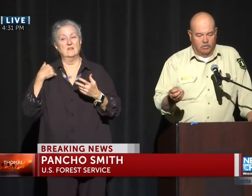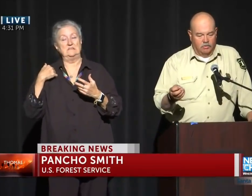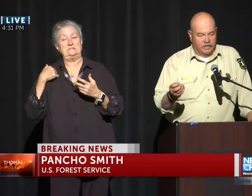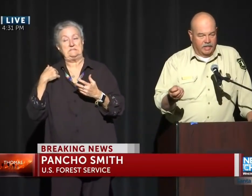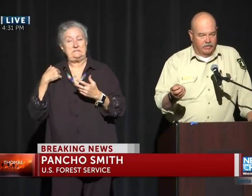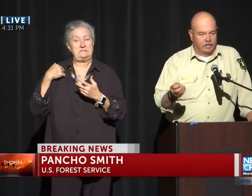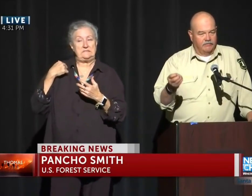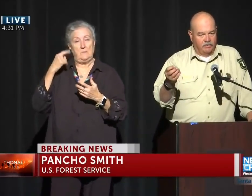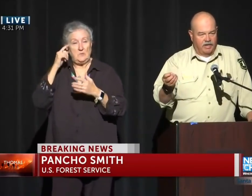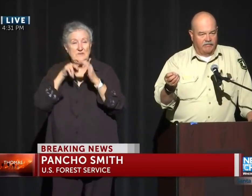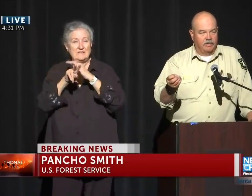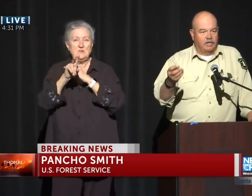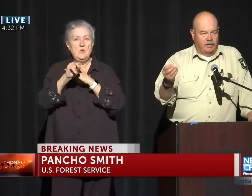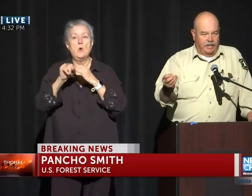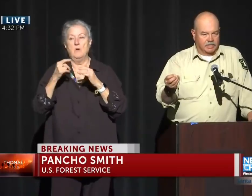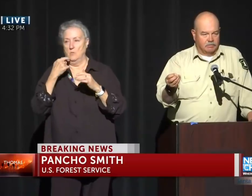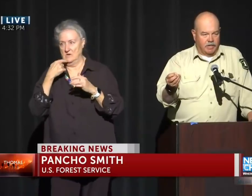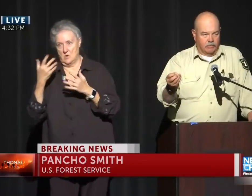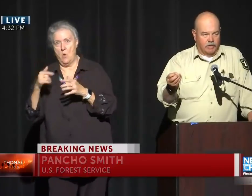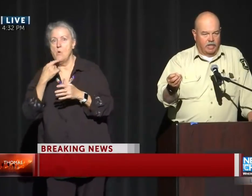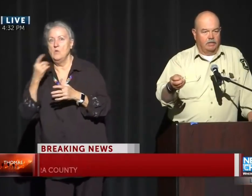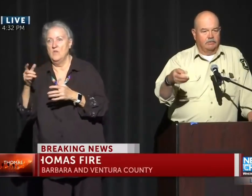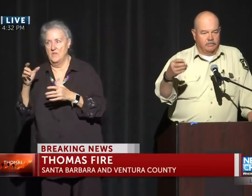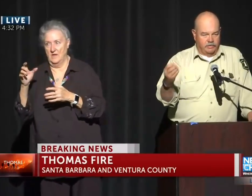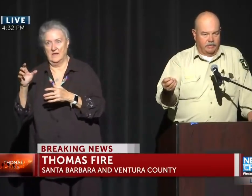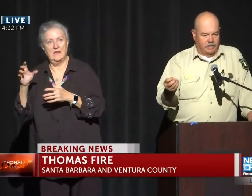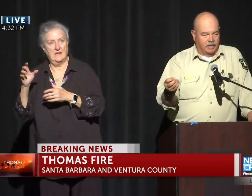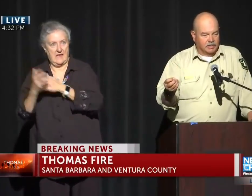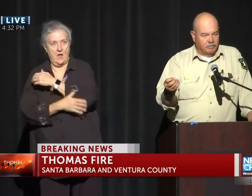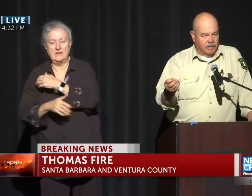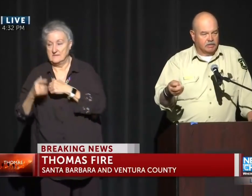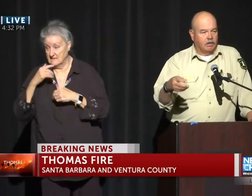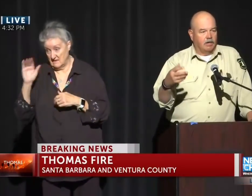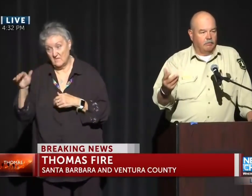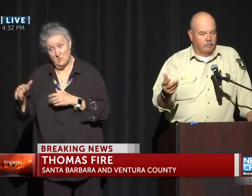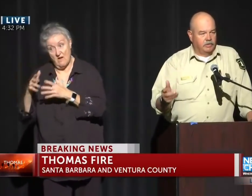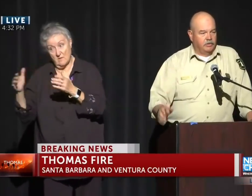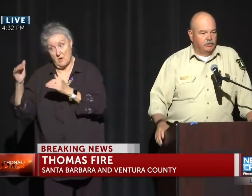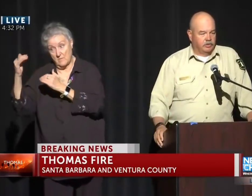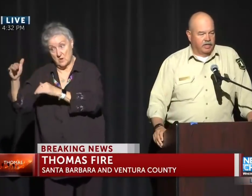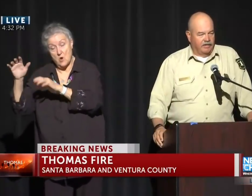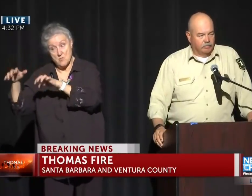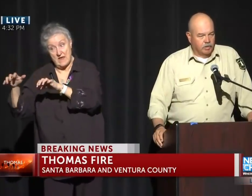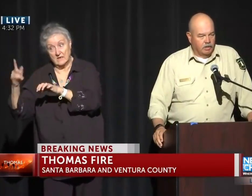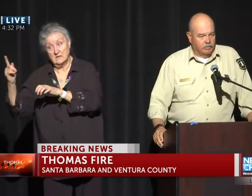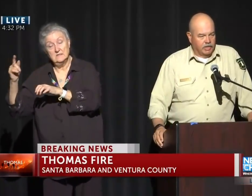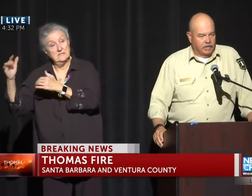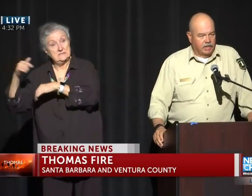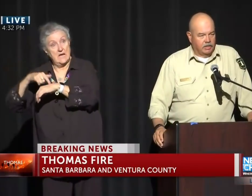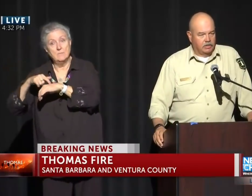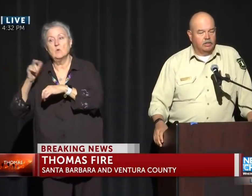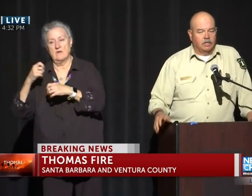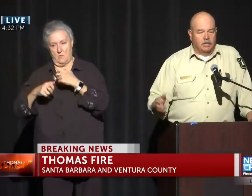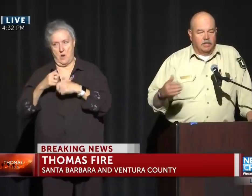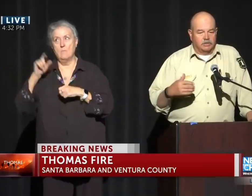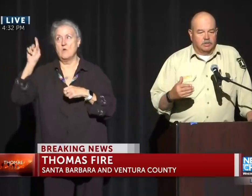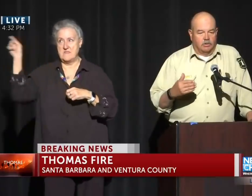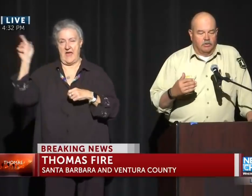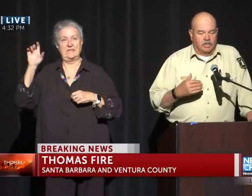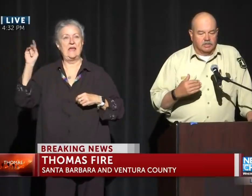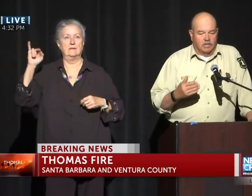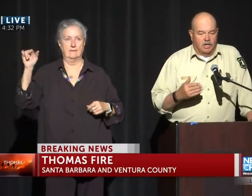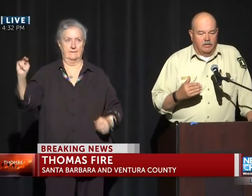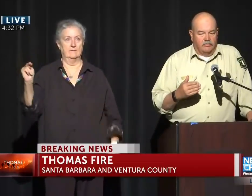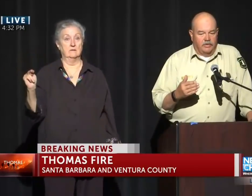we had told the county, if you have X amount of rain in X amount of time, you're going to have a problem in that canyon.